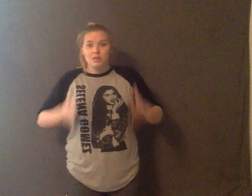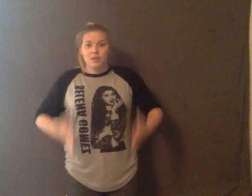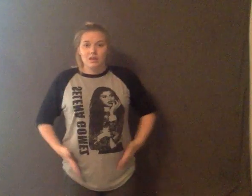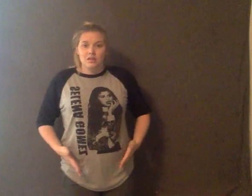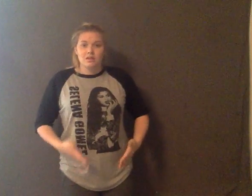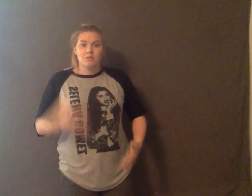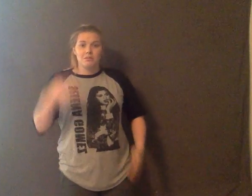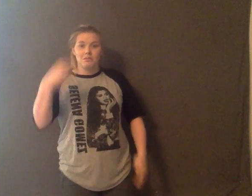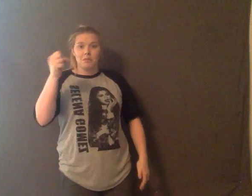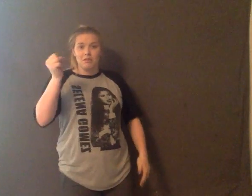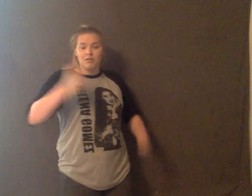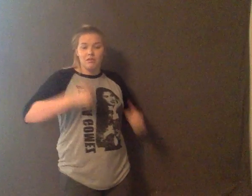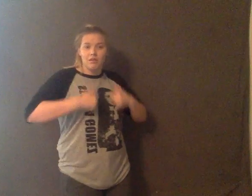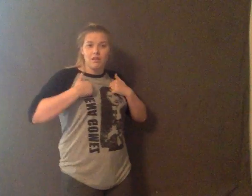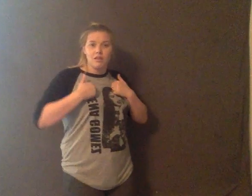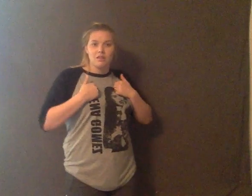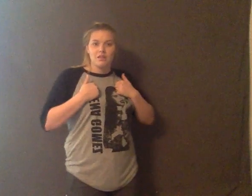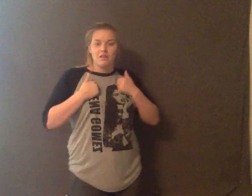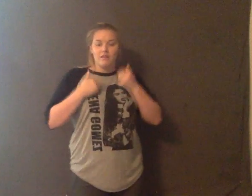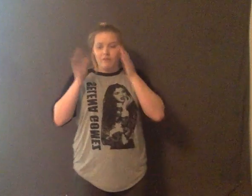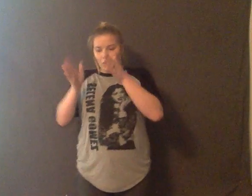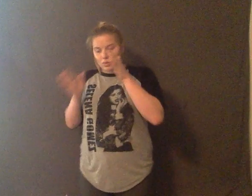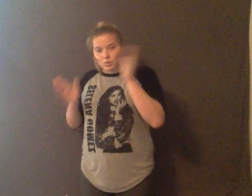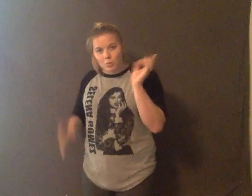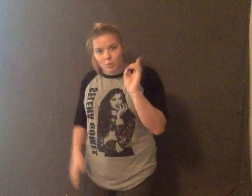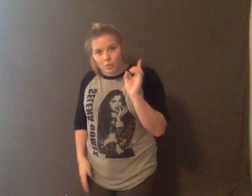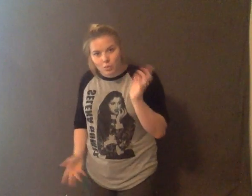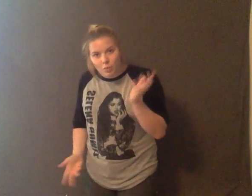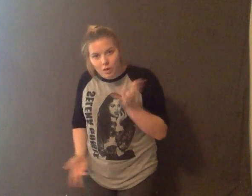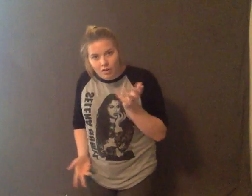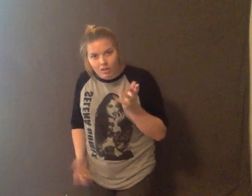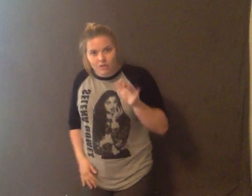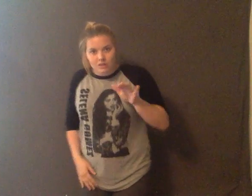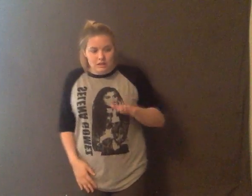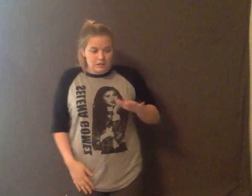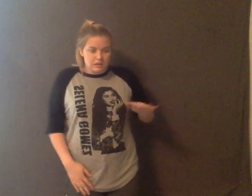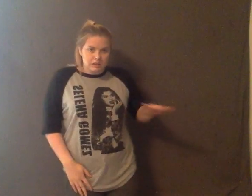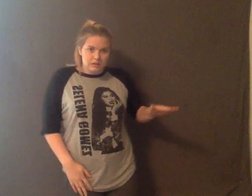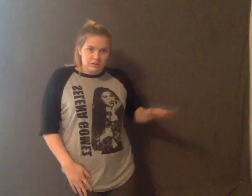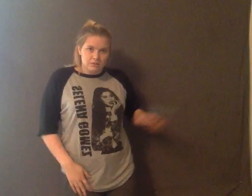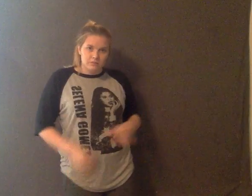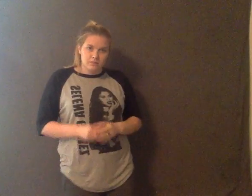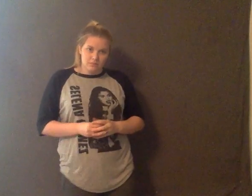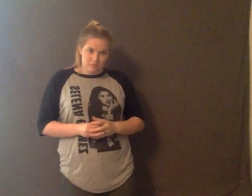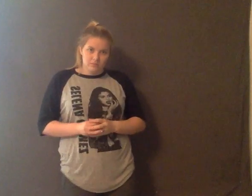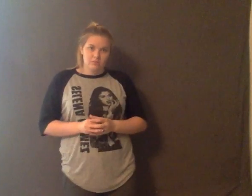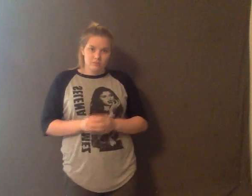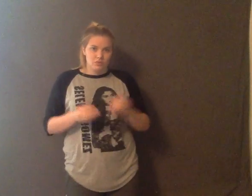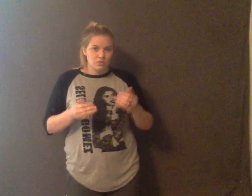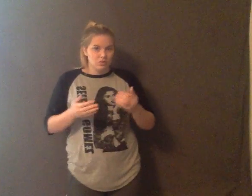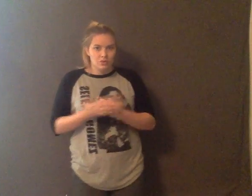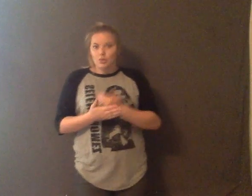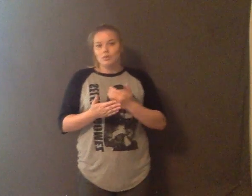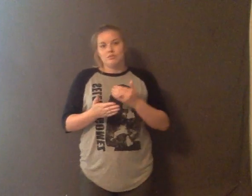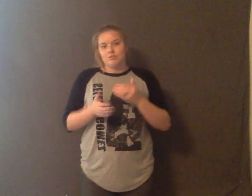life. Targeting young people, right? The tobacco industry had to keep replacing their customers who are dying with new customers. Meat